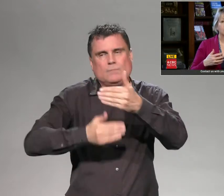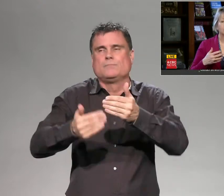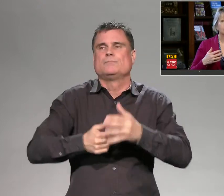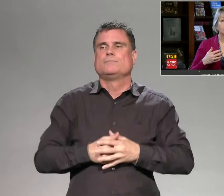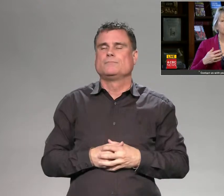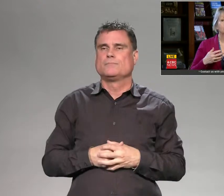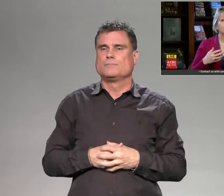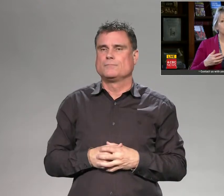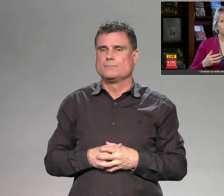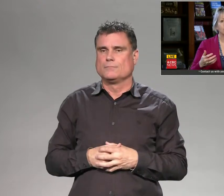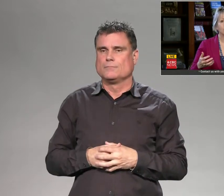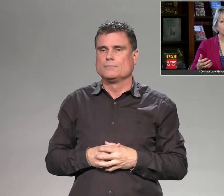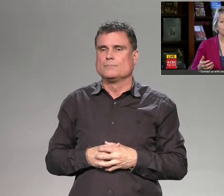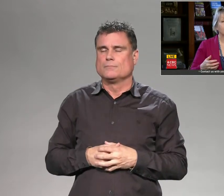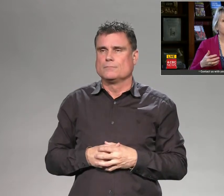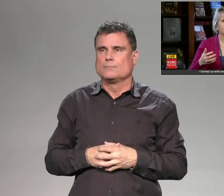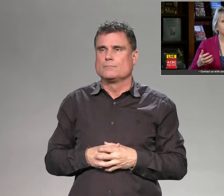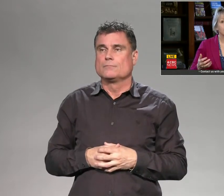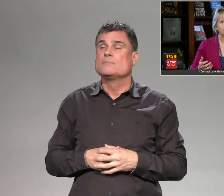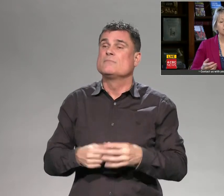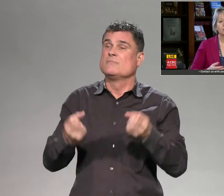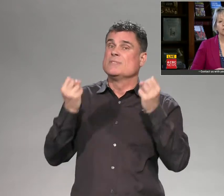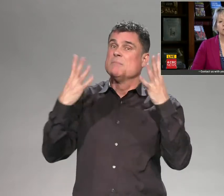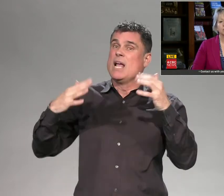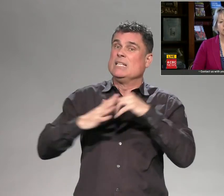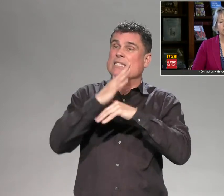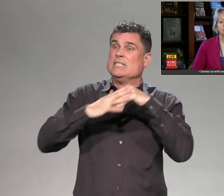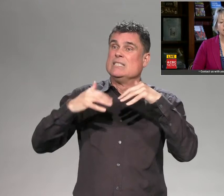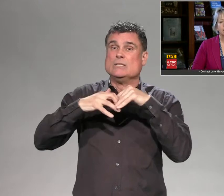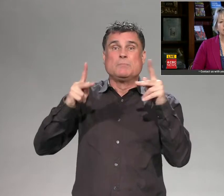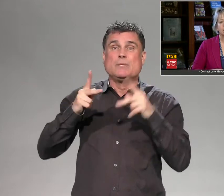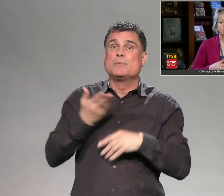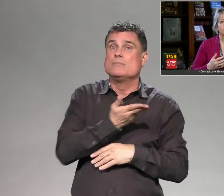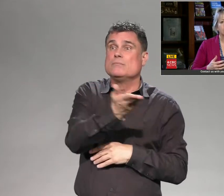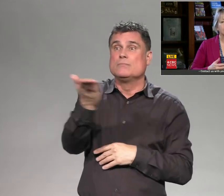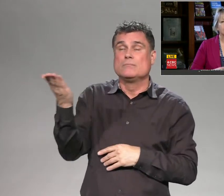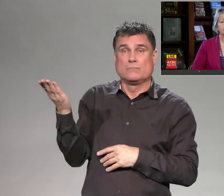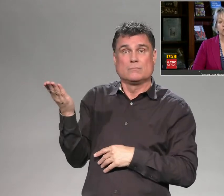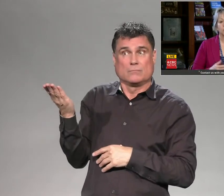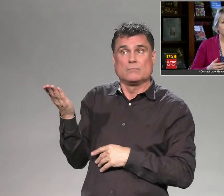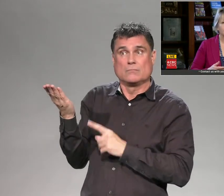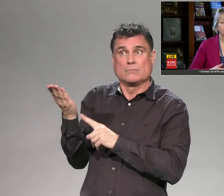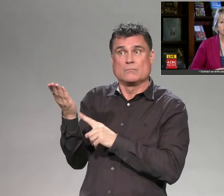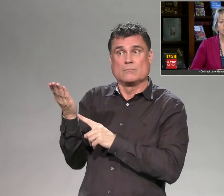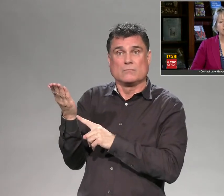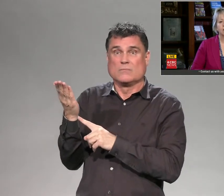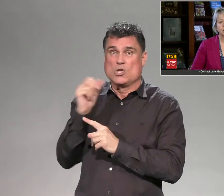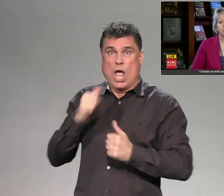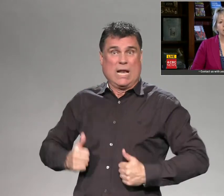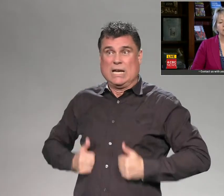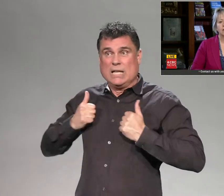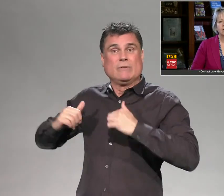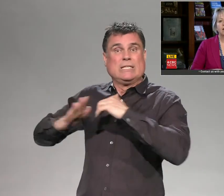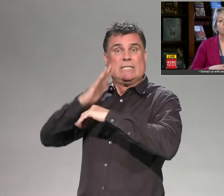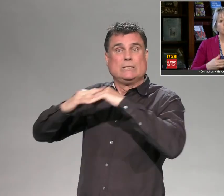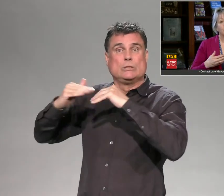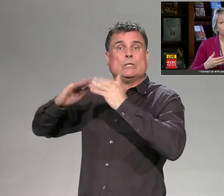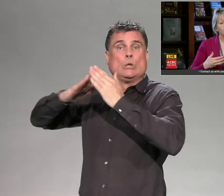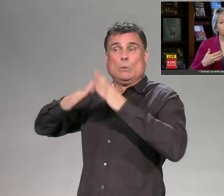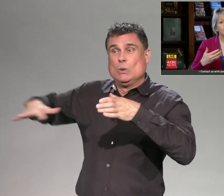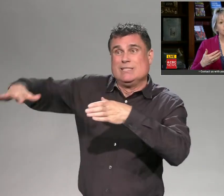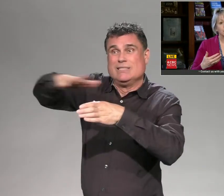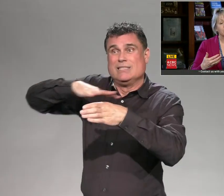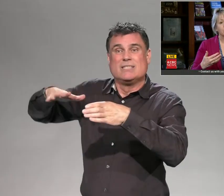Indigenous peoples who don't live or are connected with communities and are living in urban areas and other areas. And